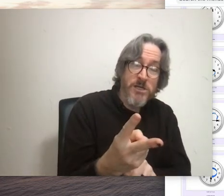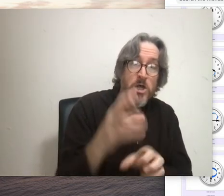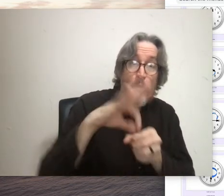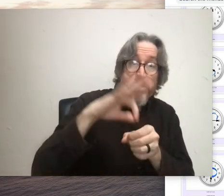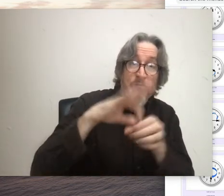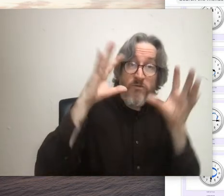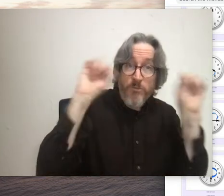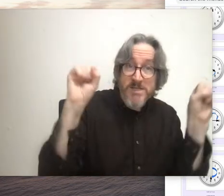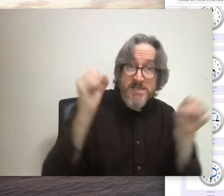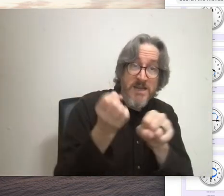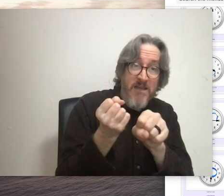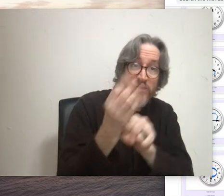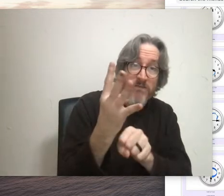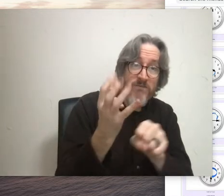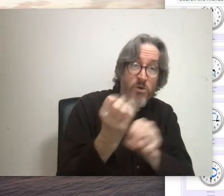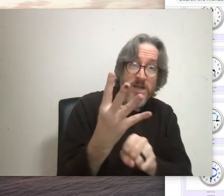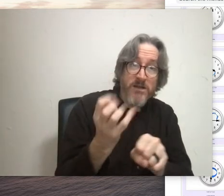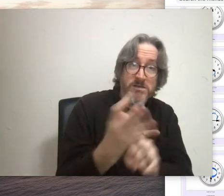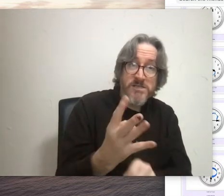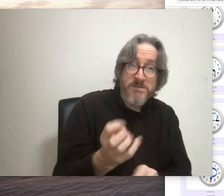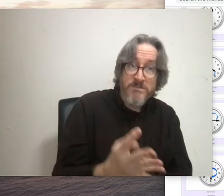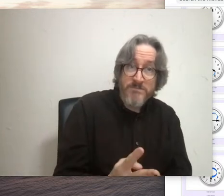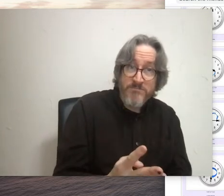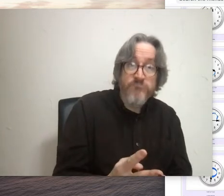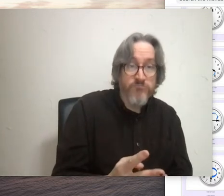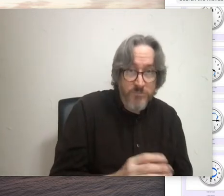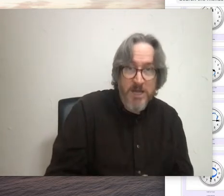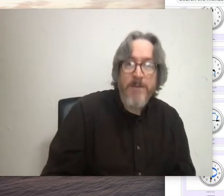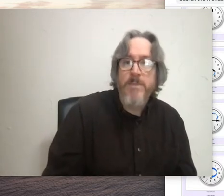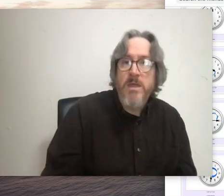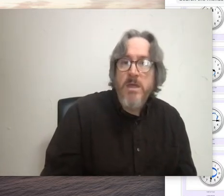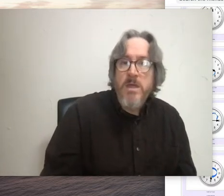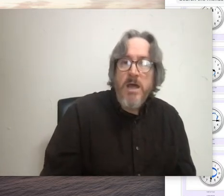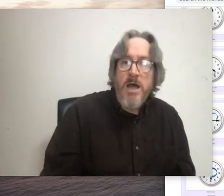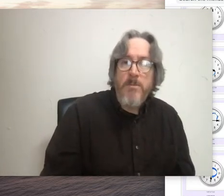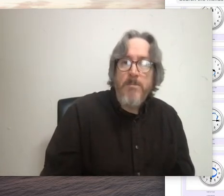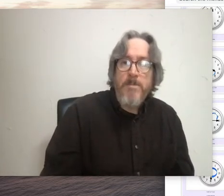2 years, we vote for president every 4 years. Okay.